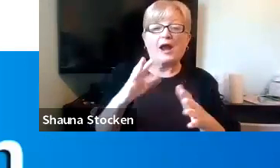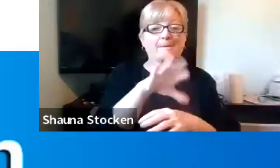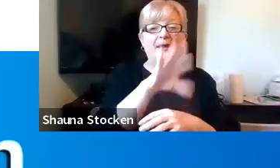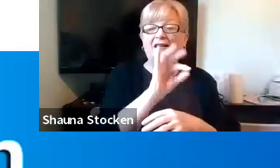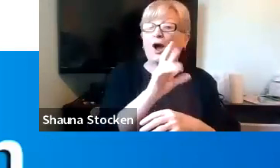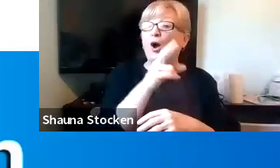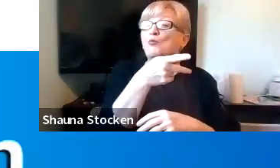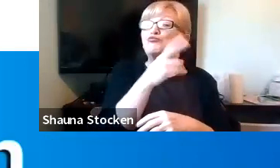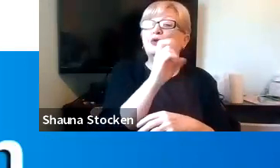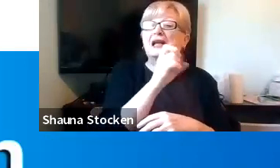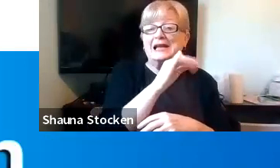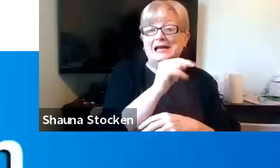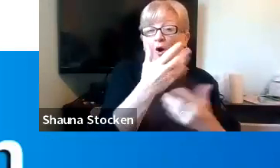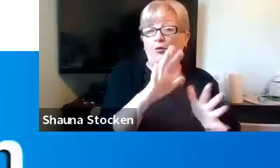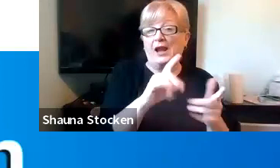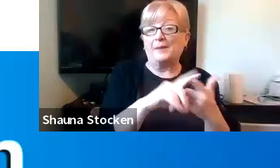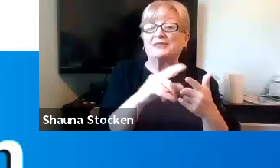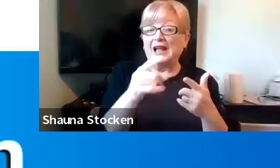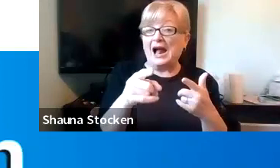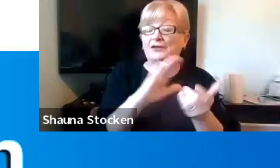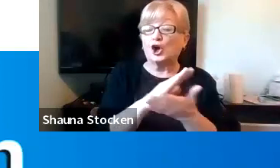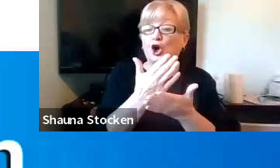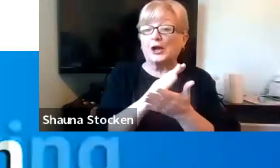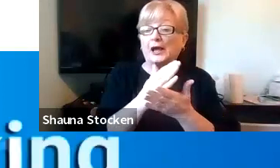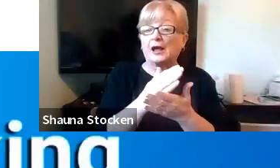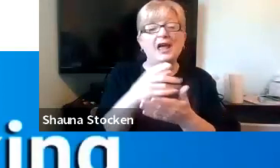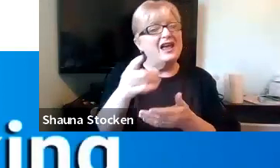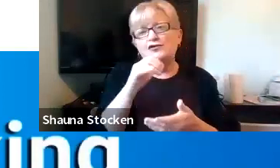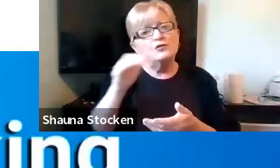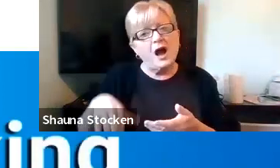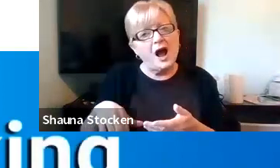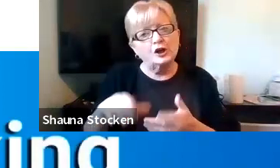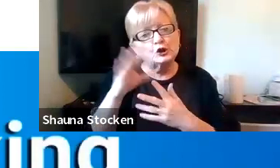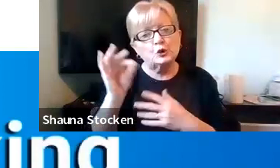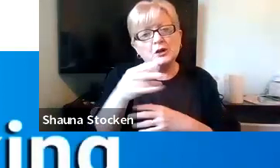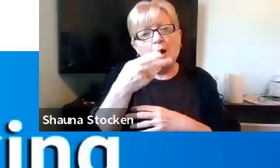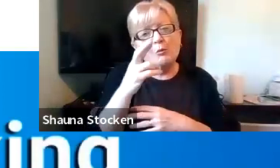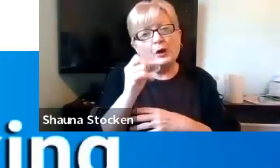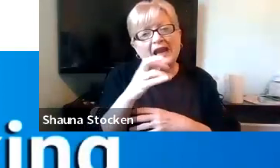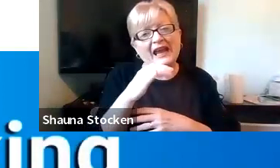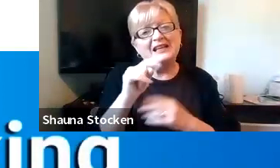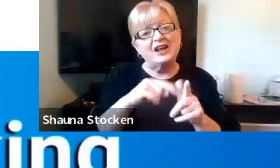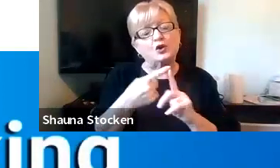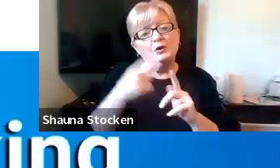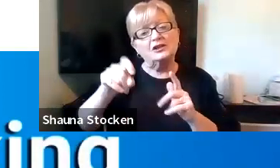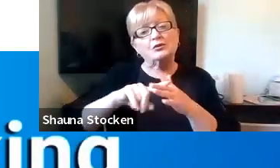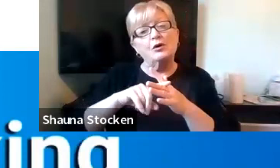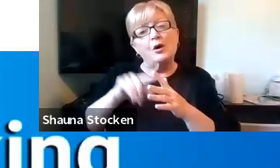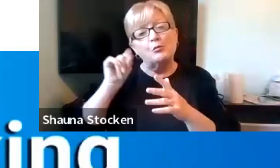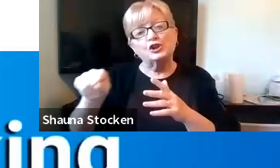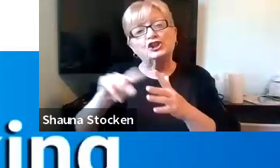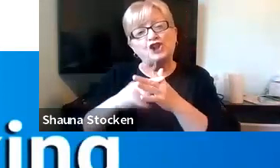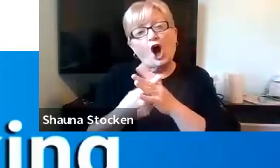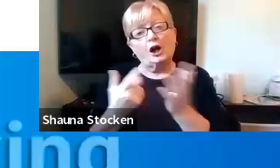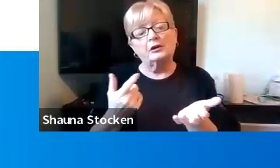this cooking light indicator will turn on. If you do not choose preheat, then you need to press the start button to begin cooking and the timer will